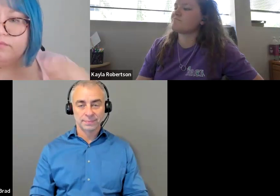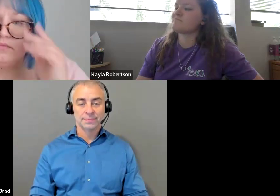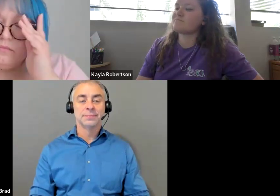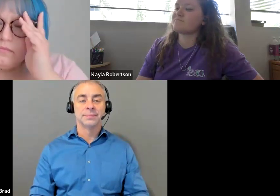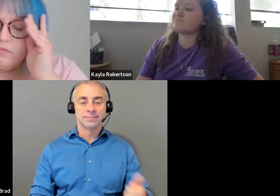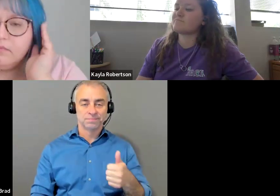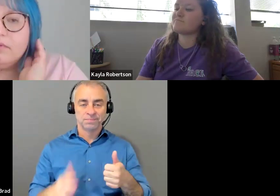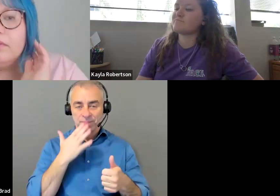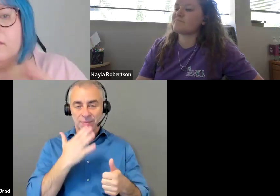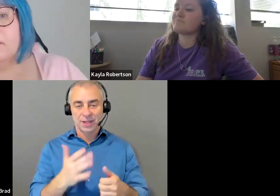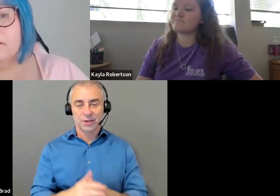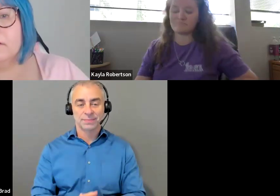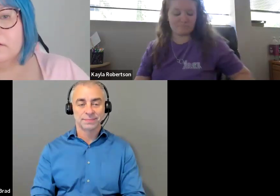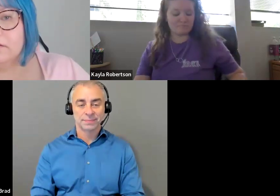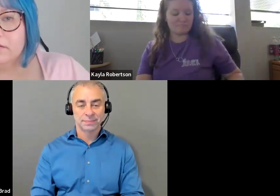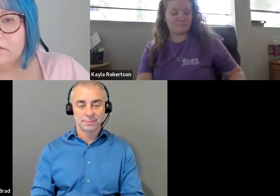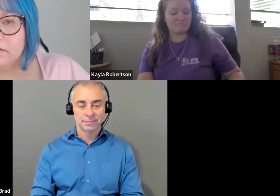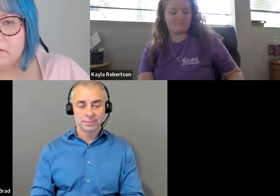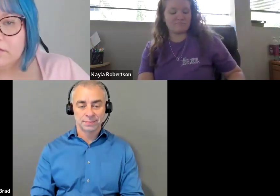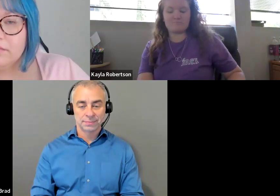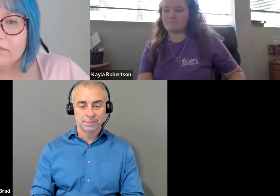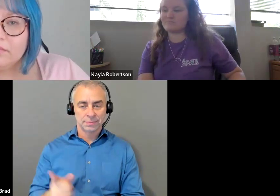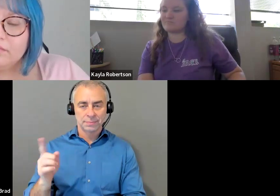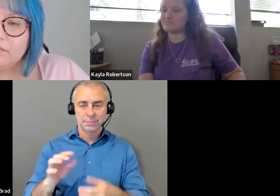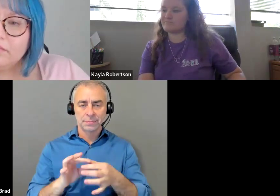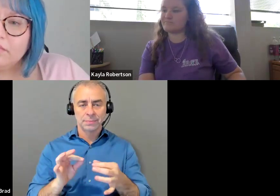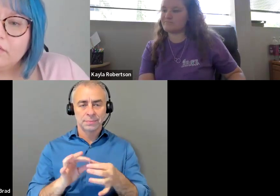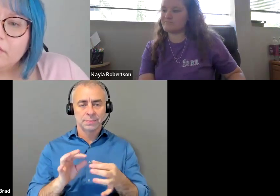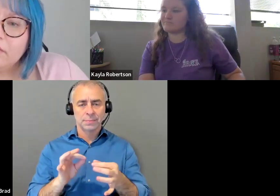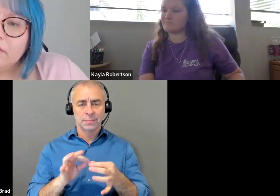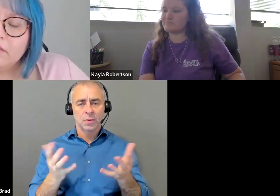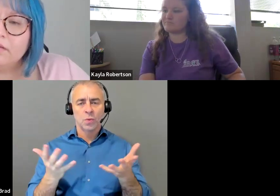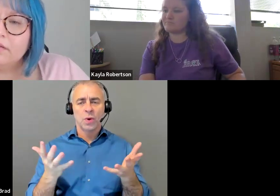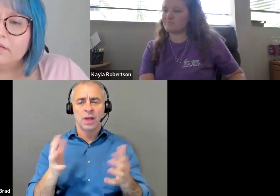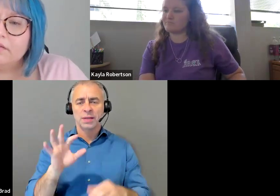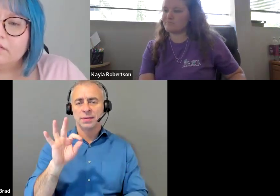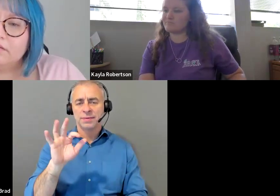Thank you. Can you talk more about that fast track program? What is that?